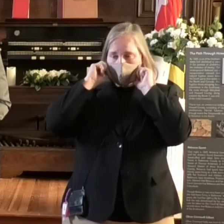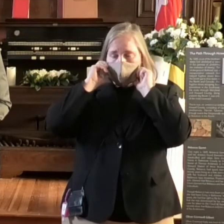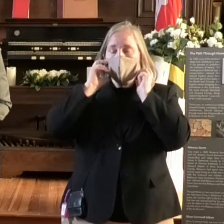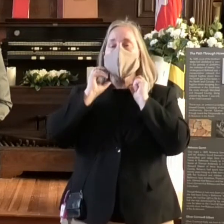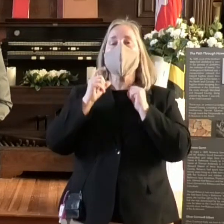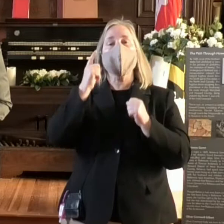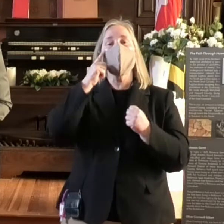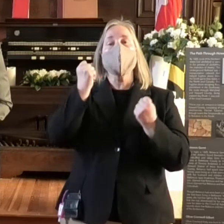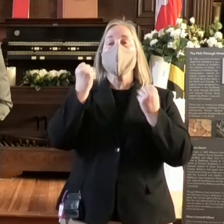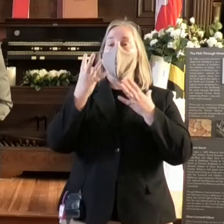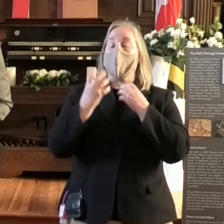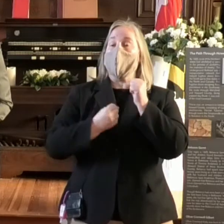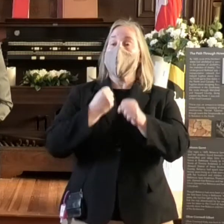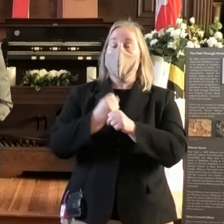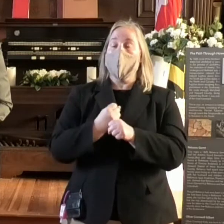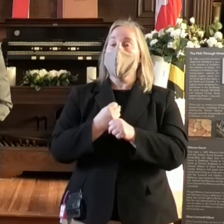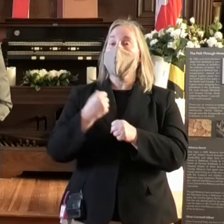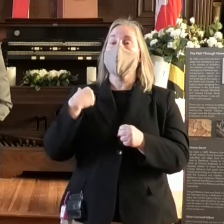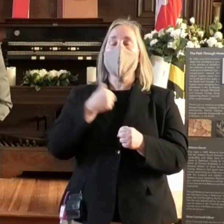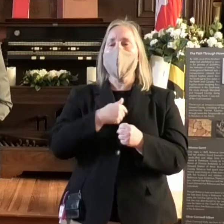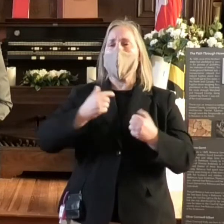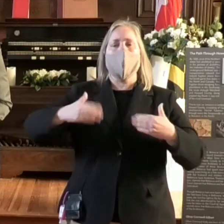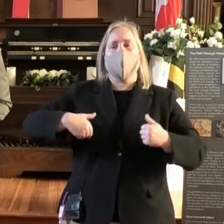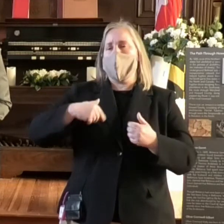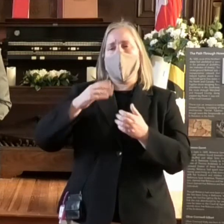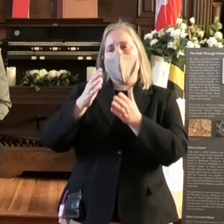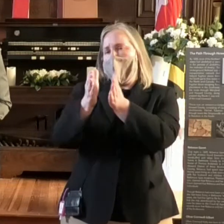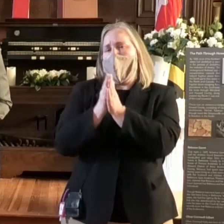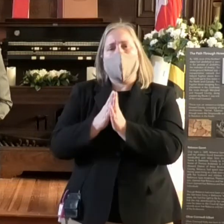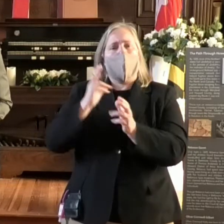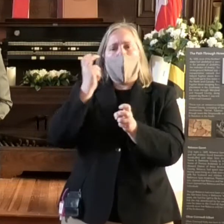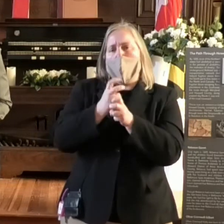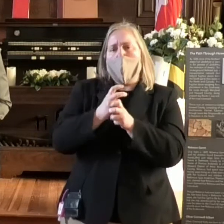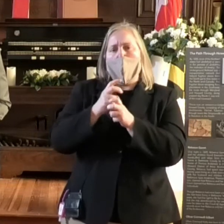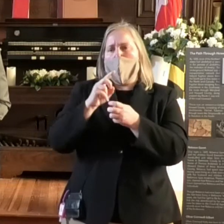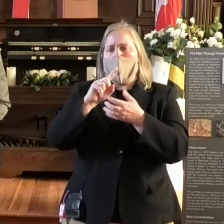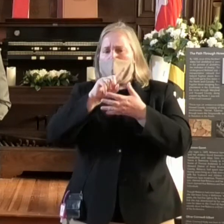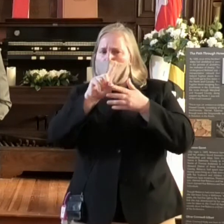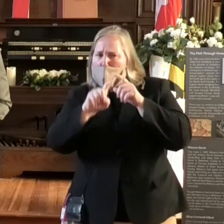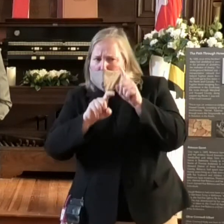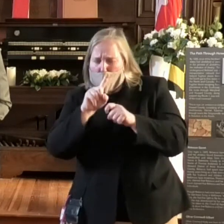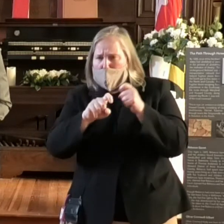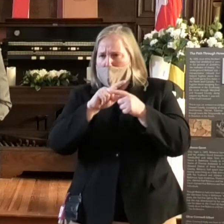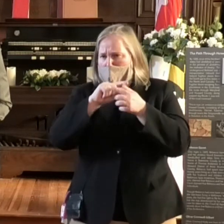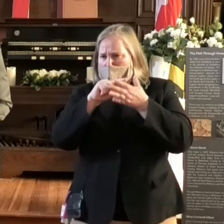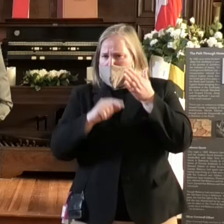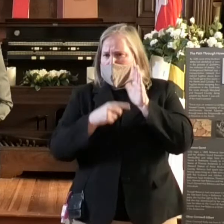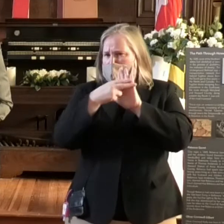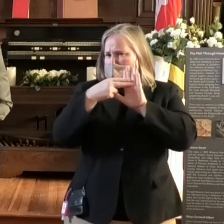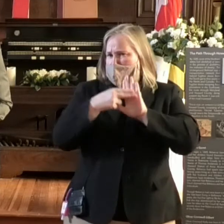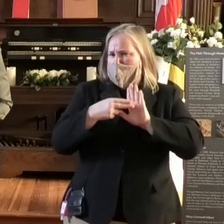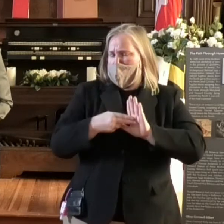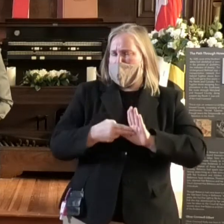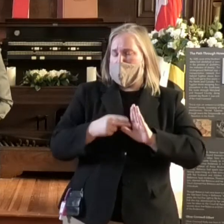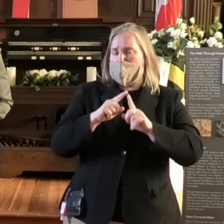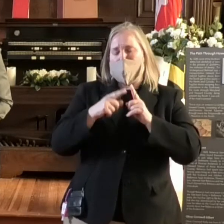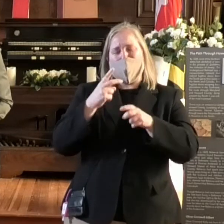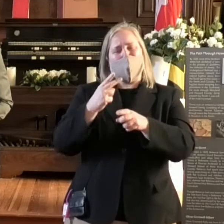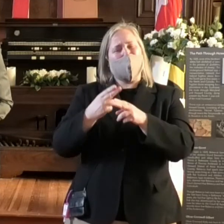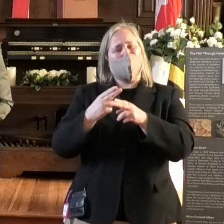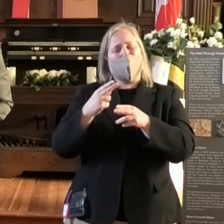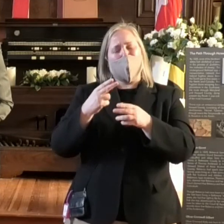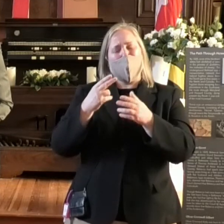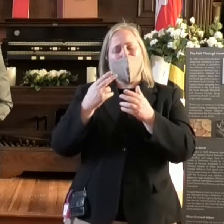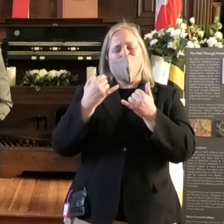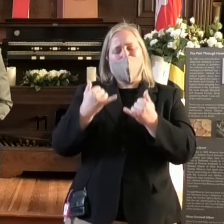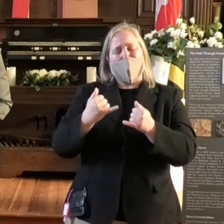For too many years, we haven't asked the hard questions about these namesakes, but the time is now to